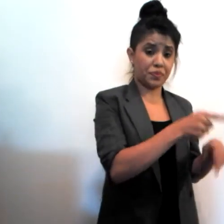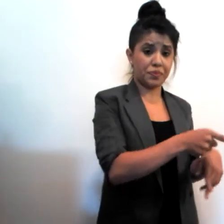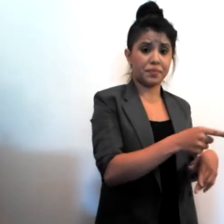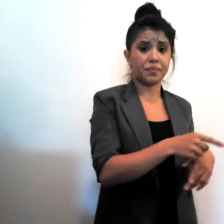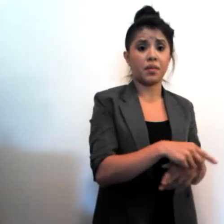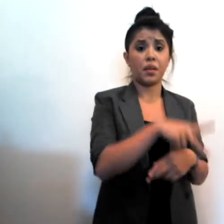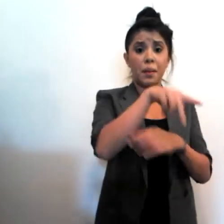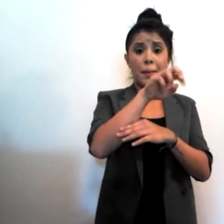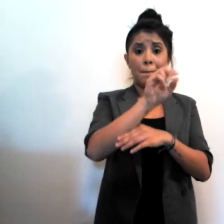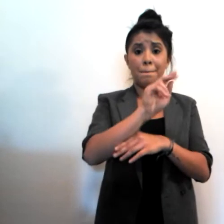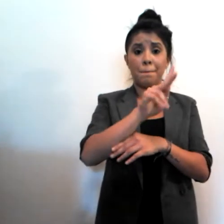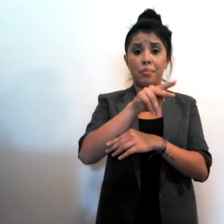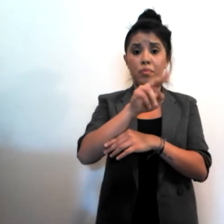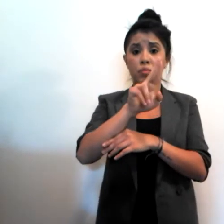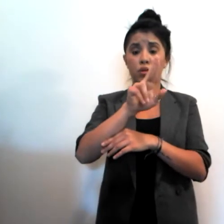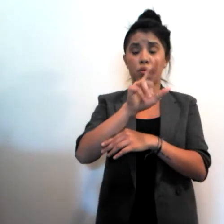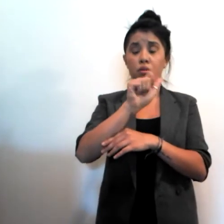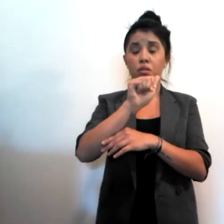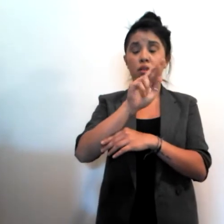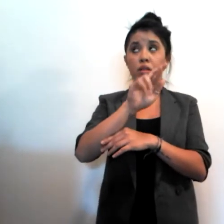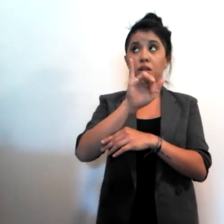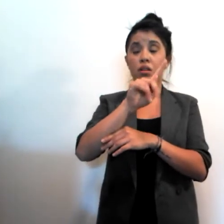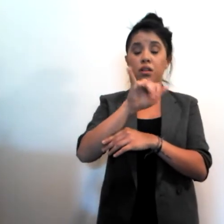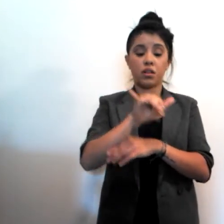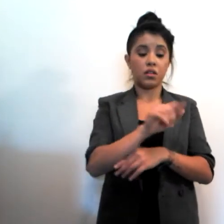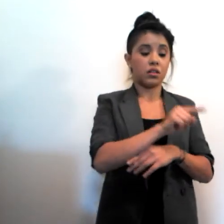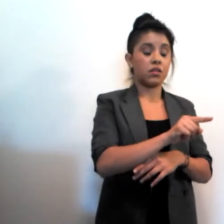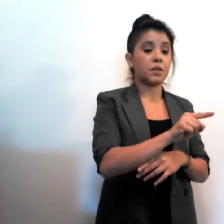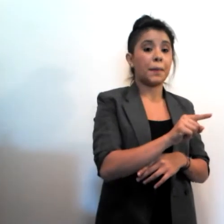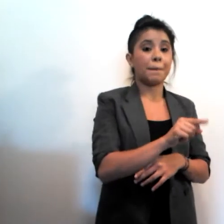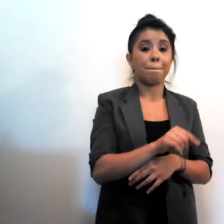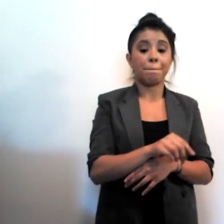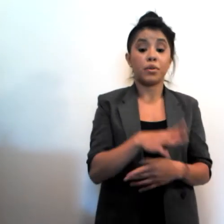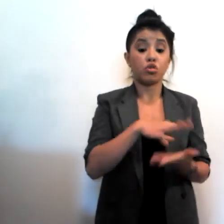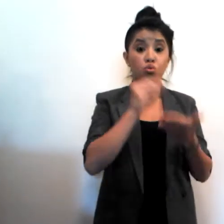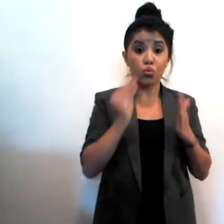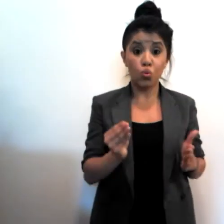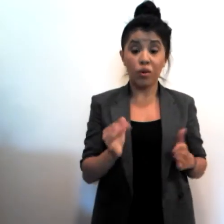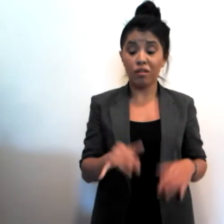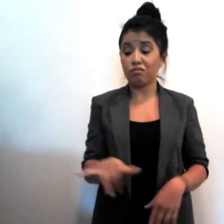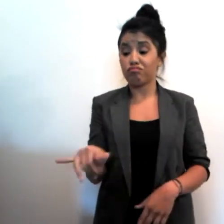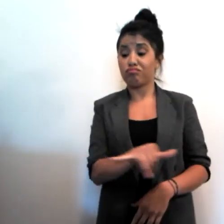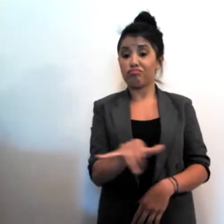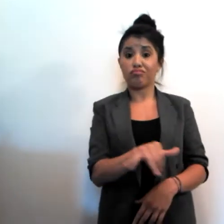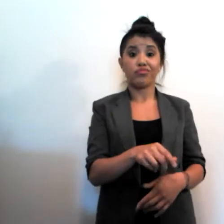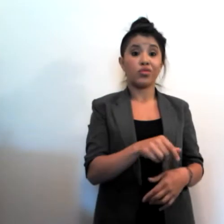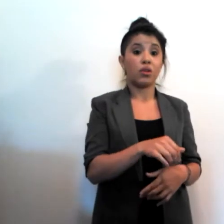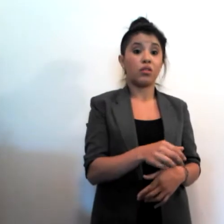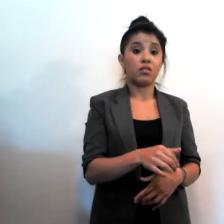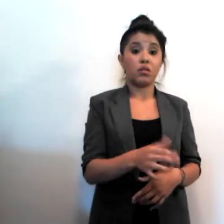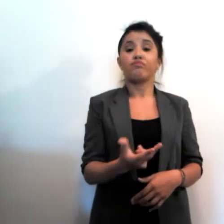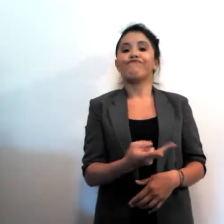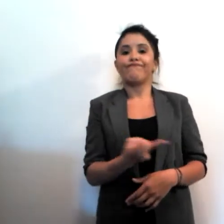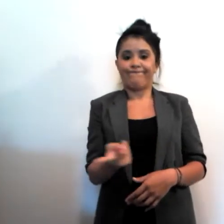middle school age group are likely to want to dress like, look like, and have things just like their peers whom